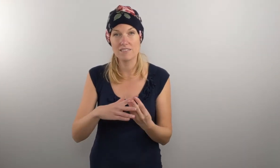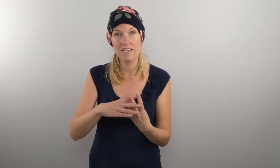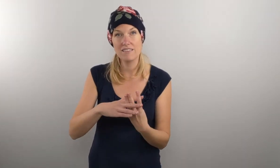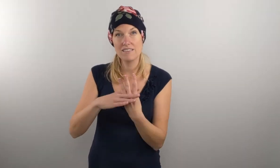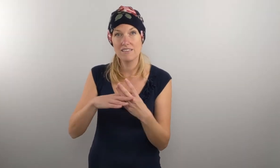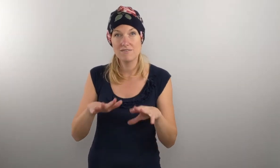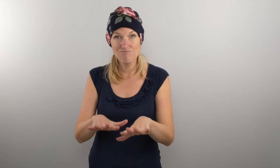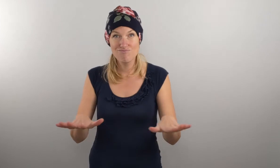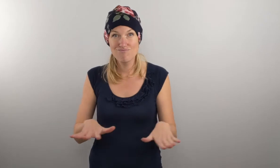okay?